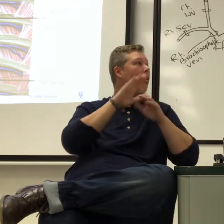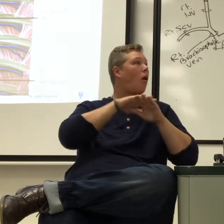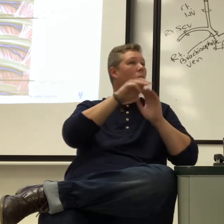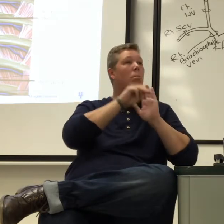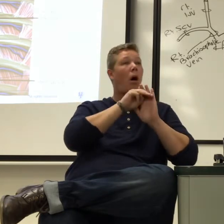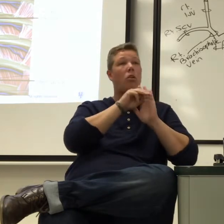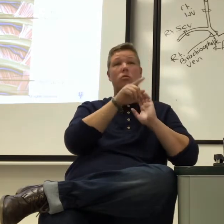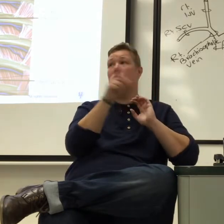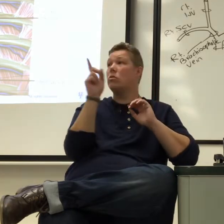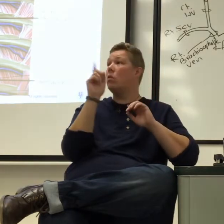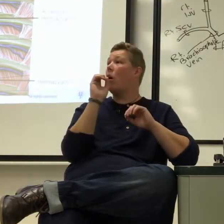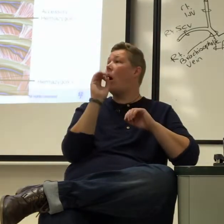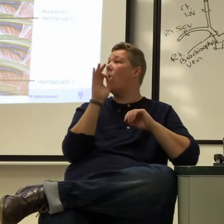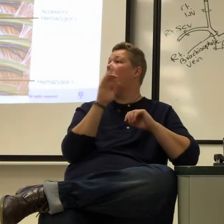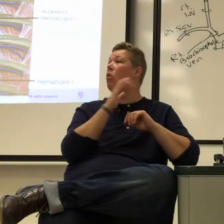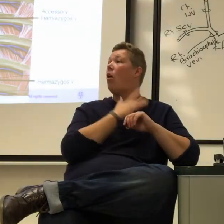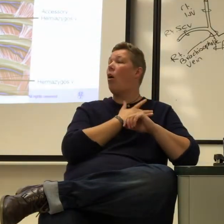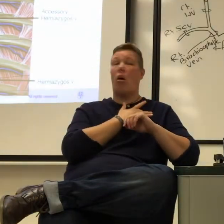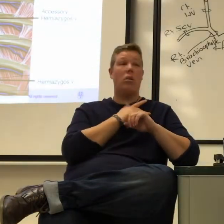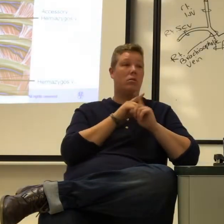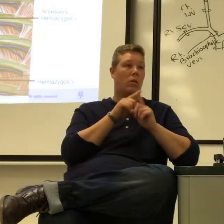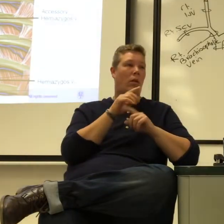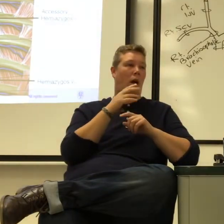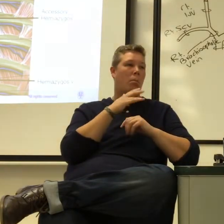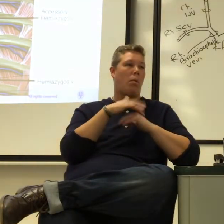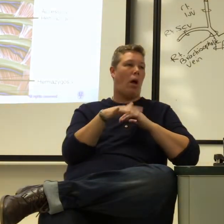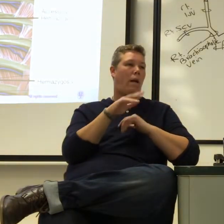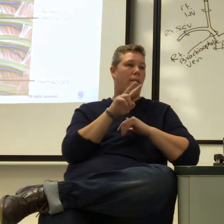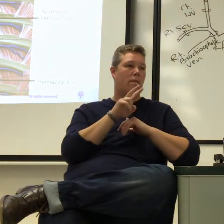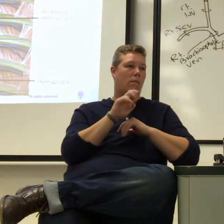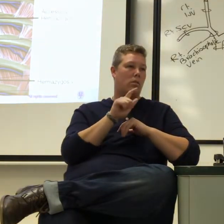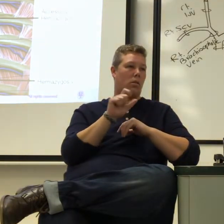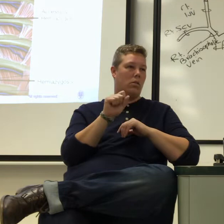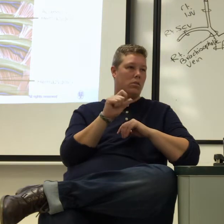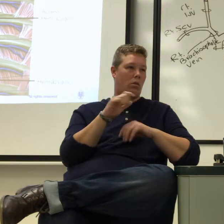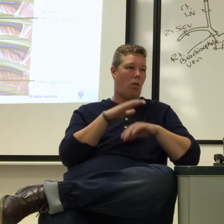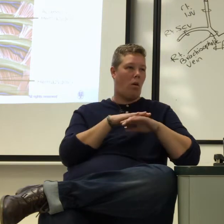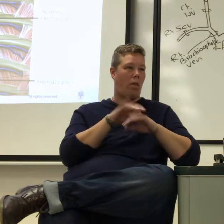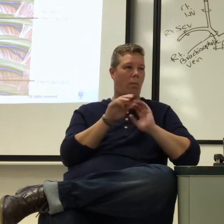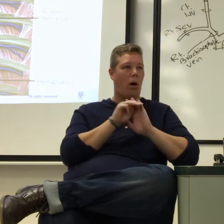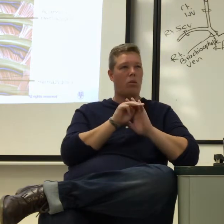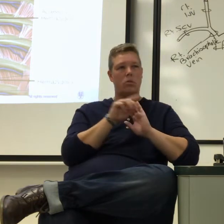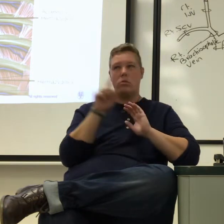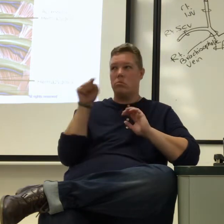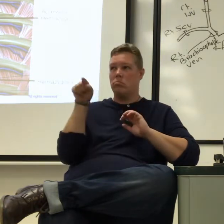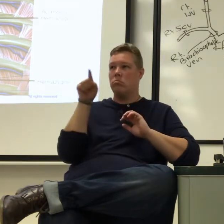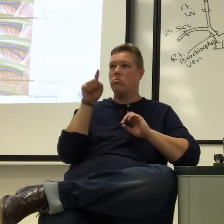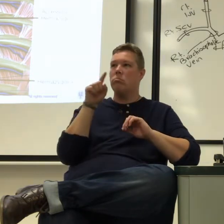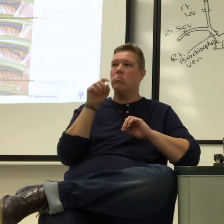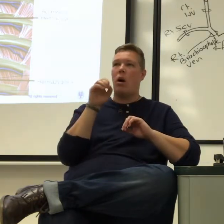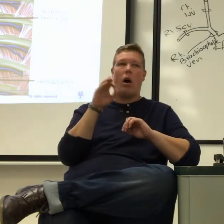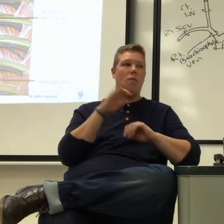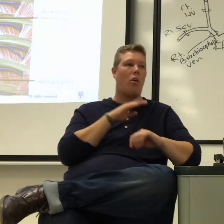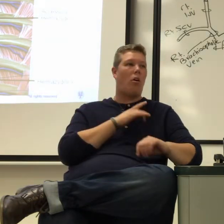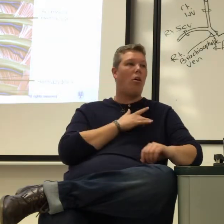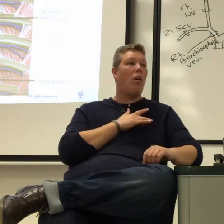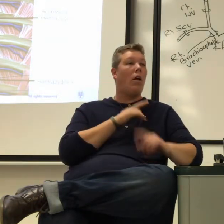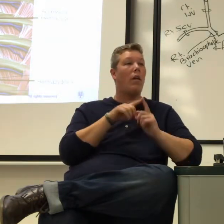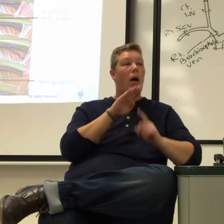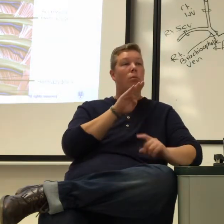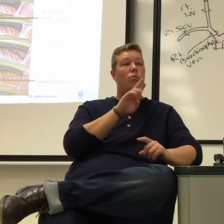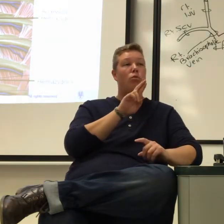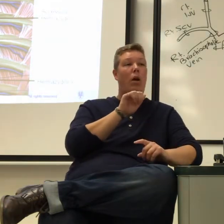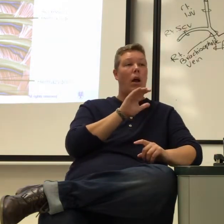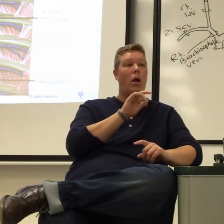heart models. The blood vessels are on the heart models. And the brachiocephalic left and right